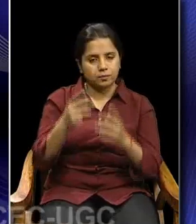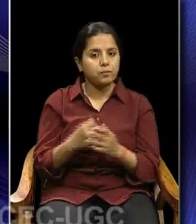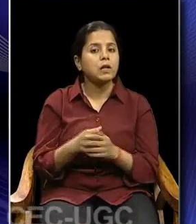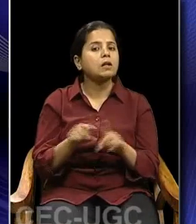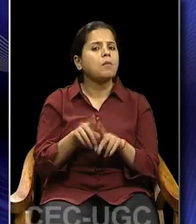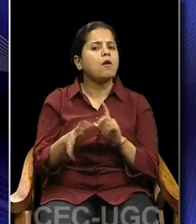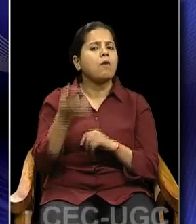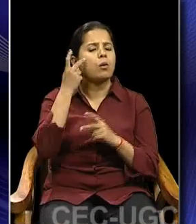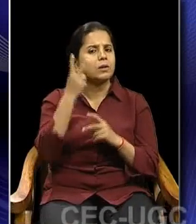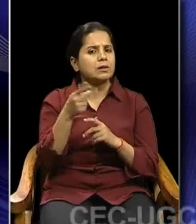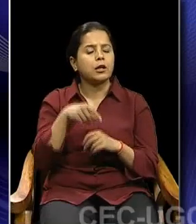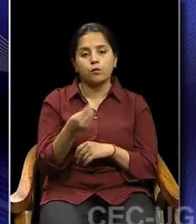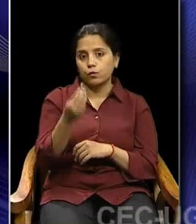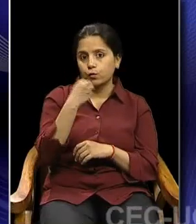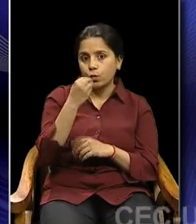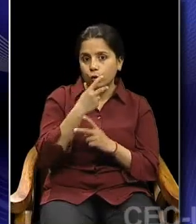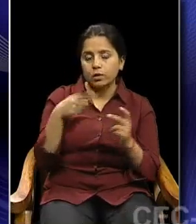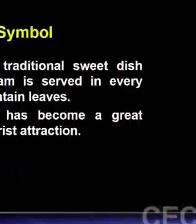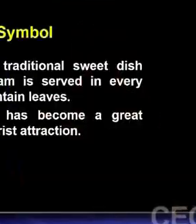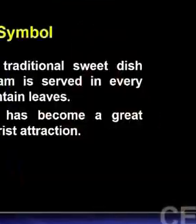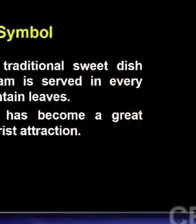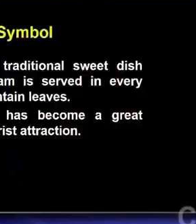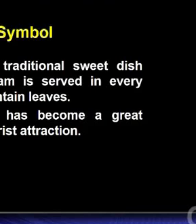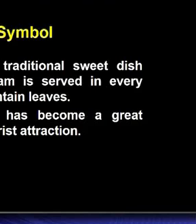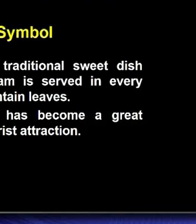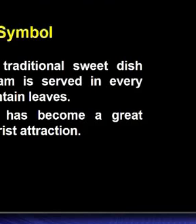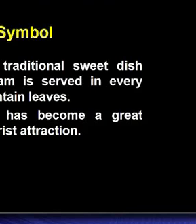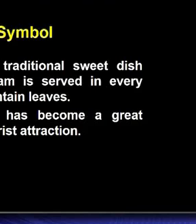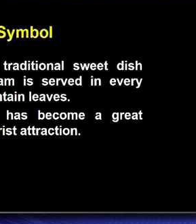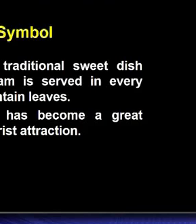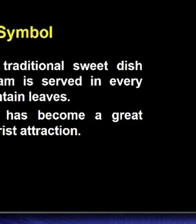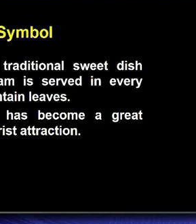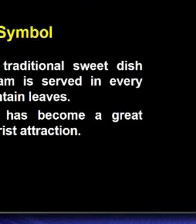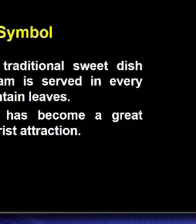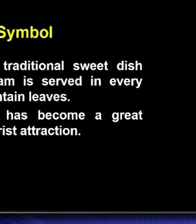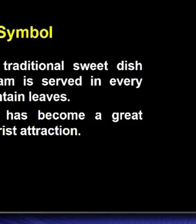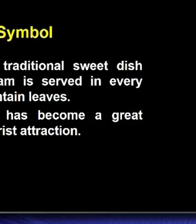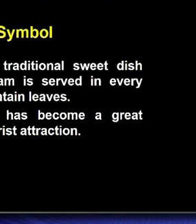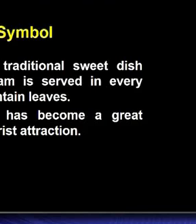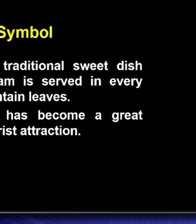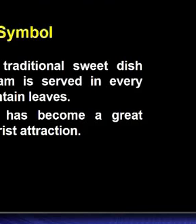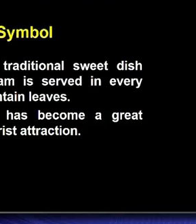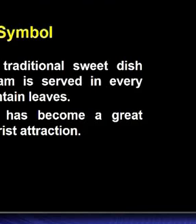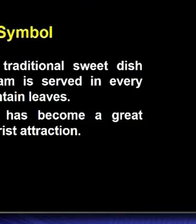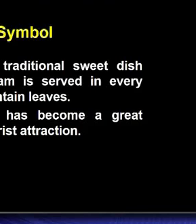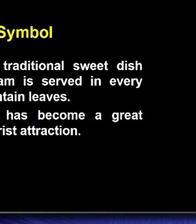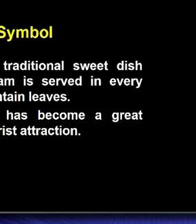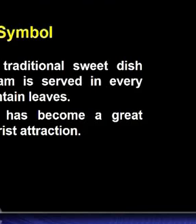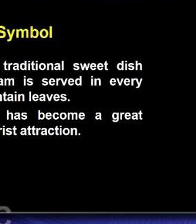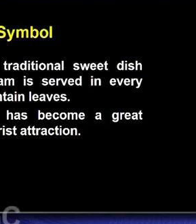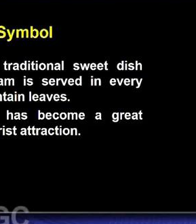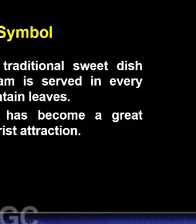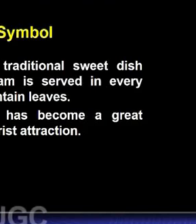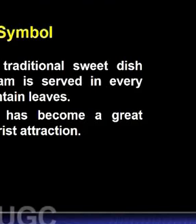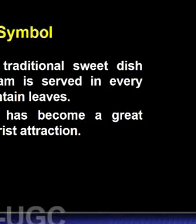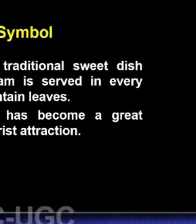also find in terms of food, a sweet dish called payasam is served in every house on plantain leaves, and this festival has